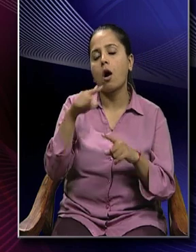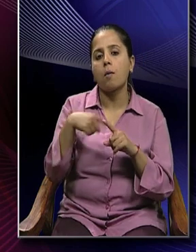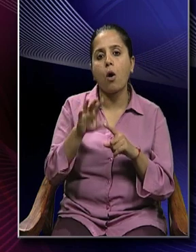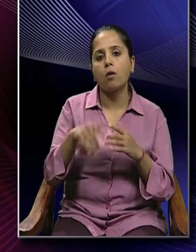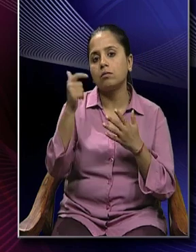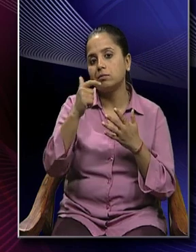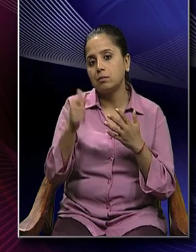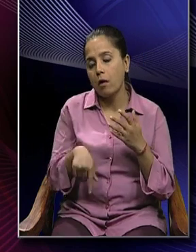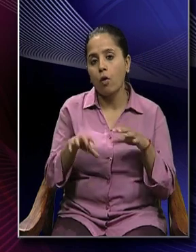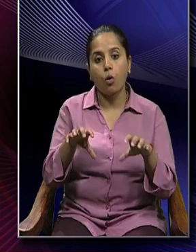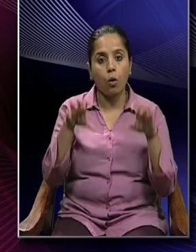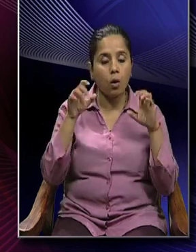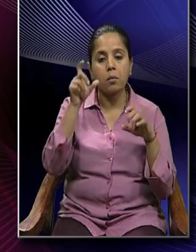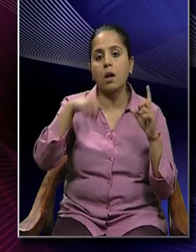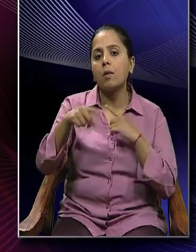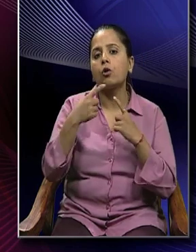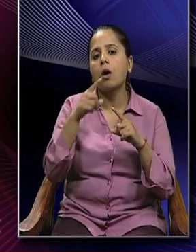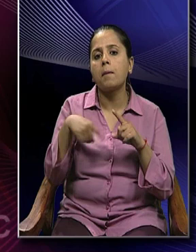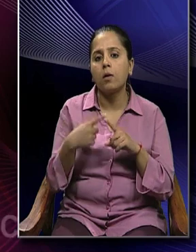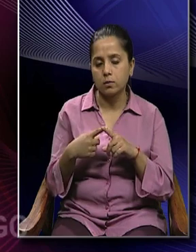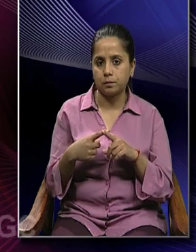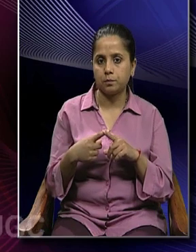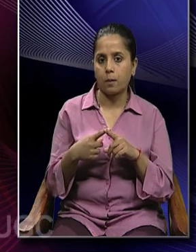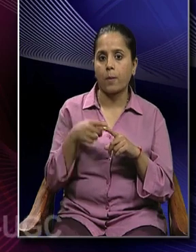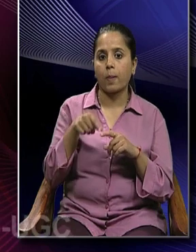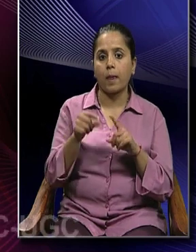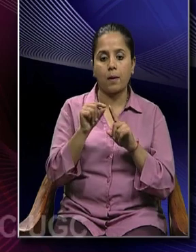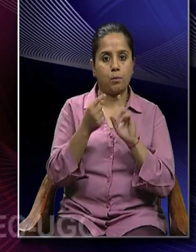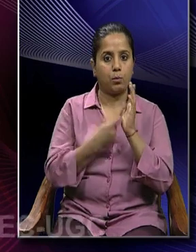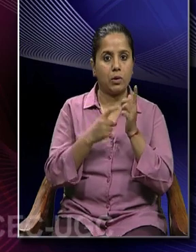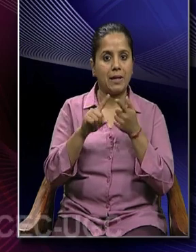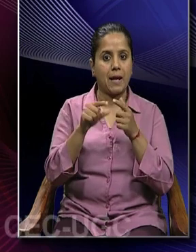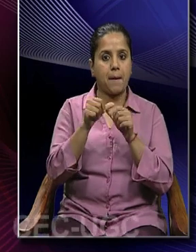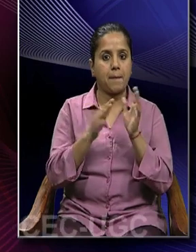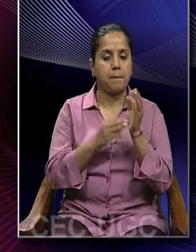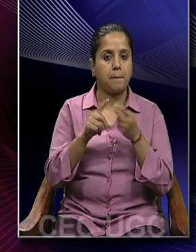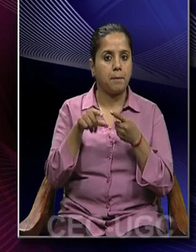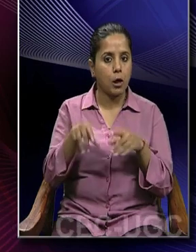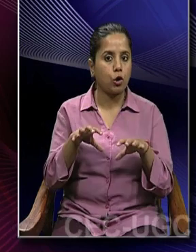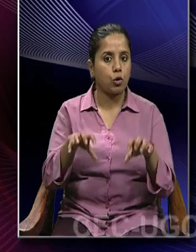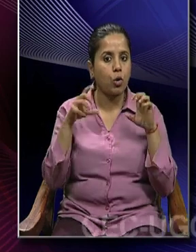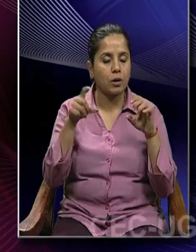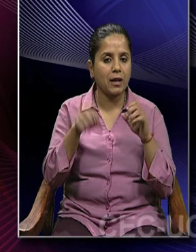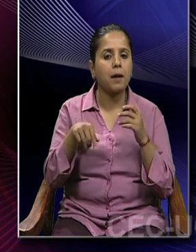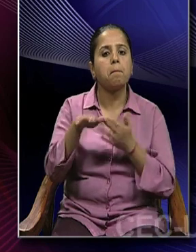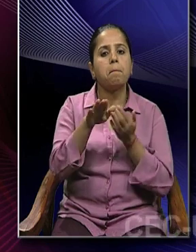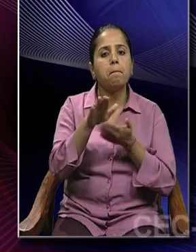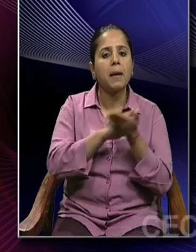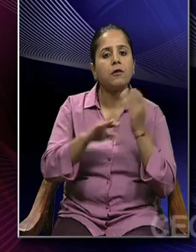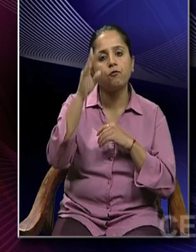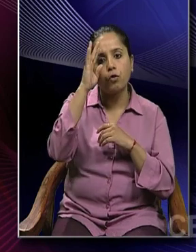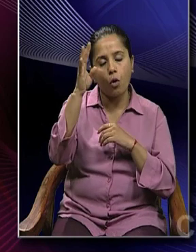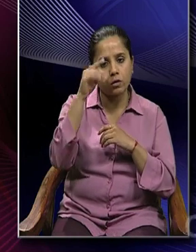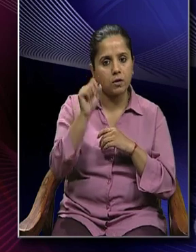of the constitution, when one is talking about the preamble of the constitution, then it can be seen as a basic philosophy of the